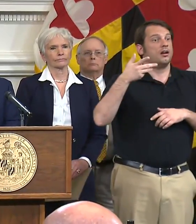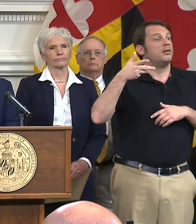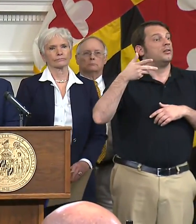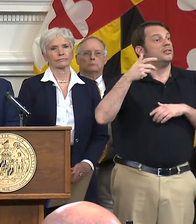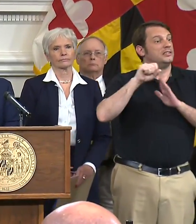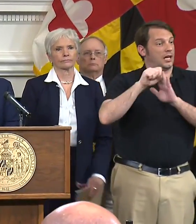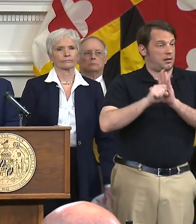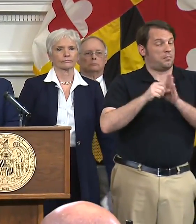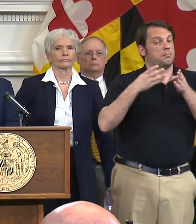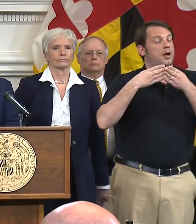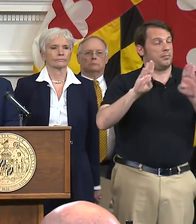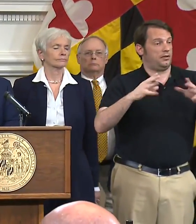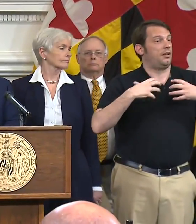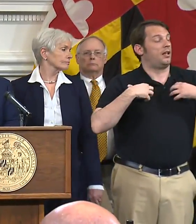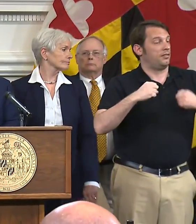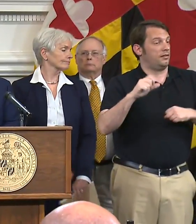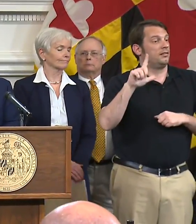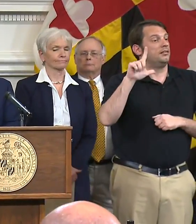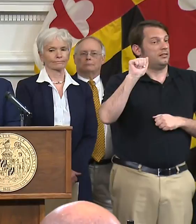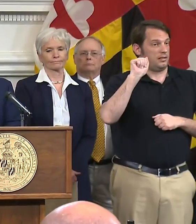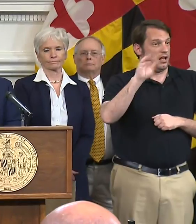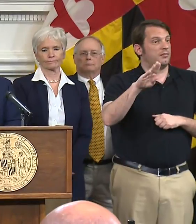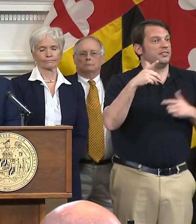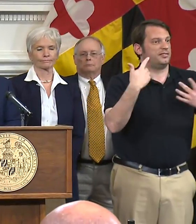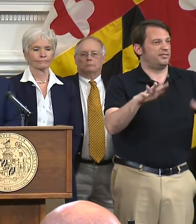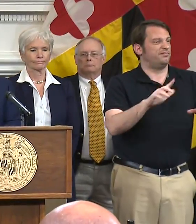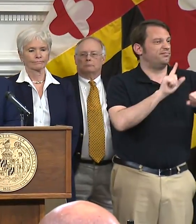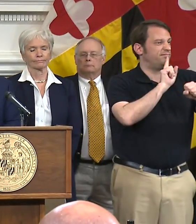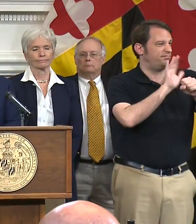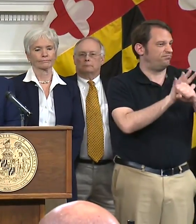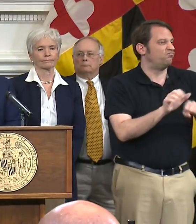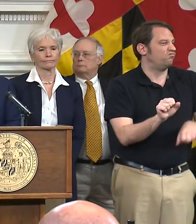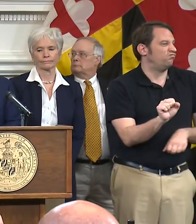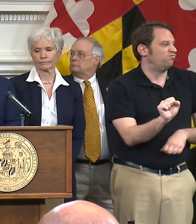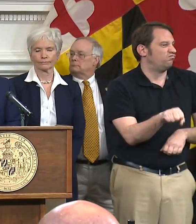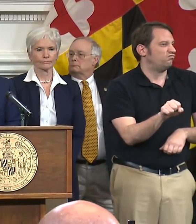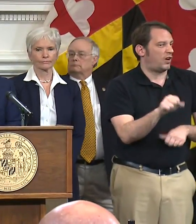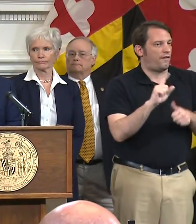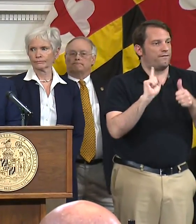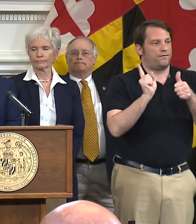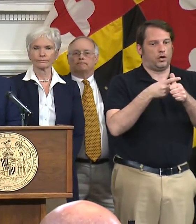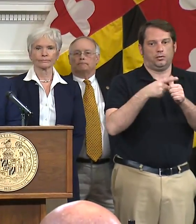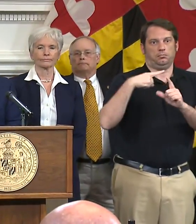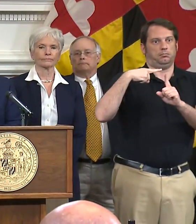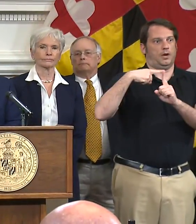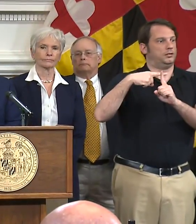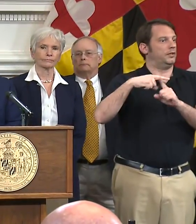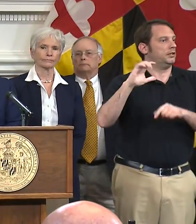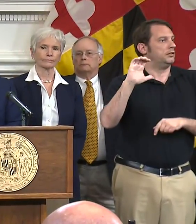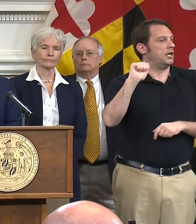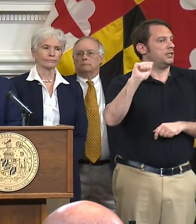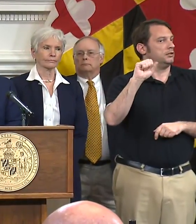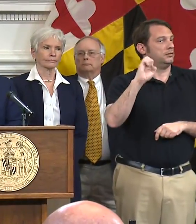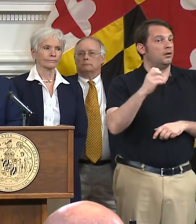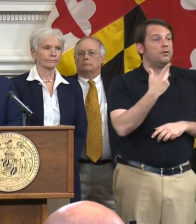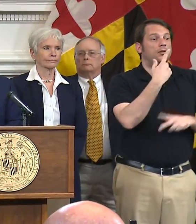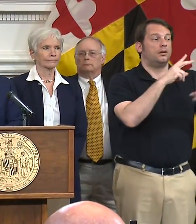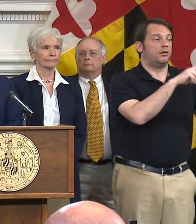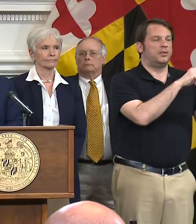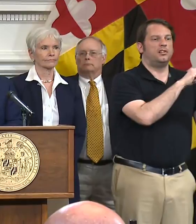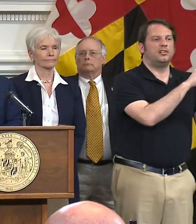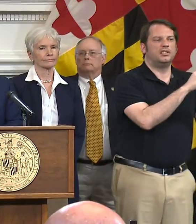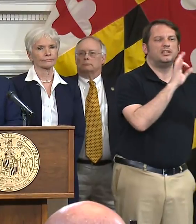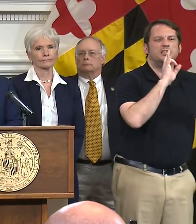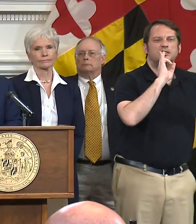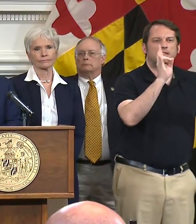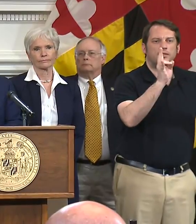positive cases of the coronavirus in Maryland. A married couple in their 70s and a woman in her 50s. After notifying